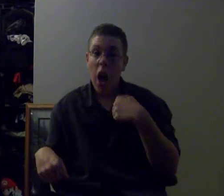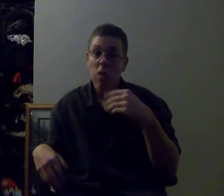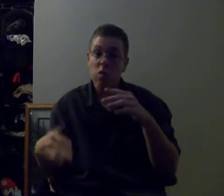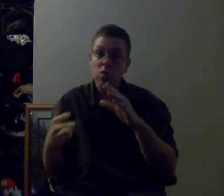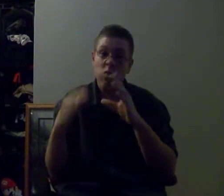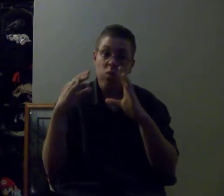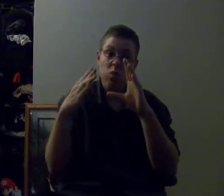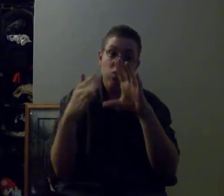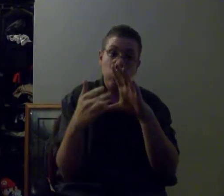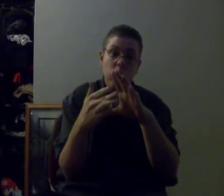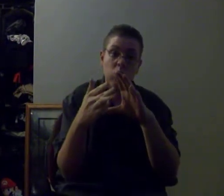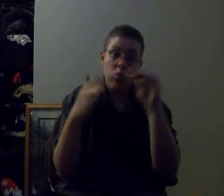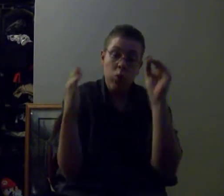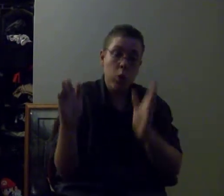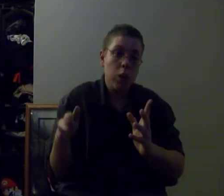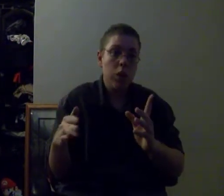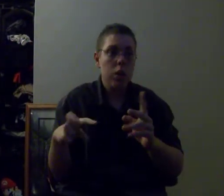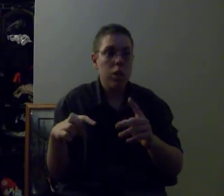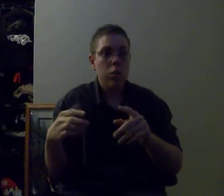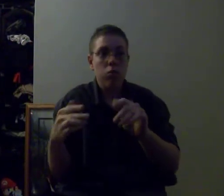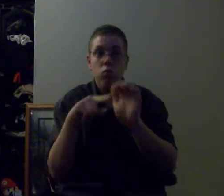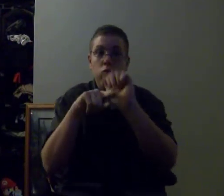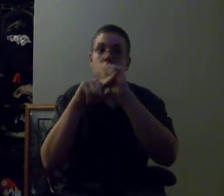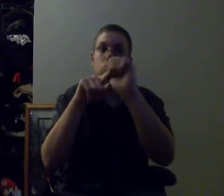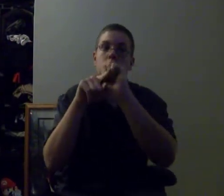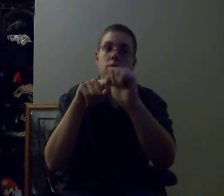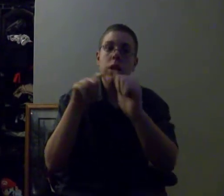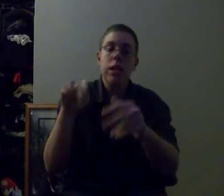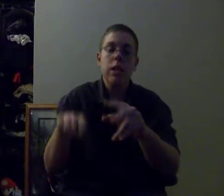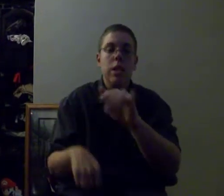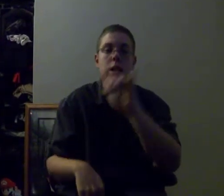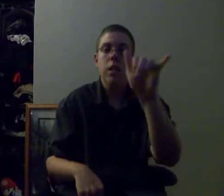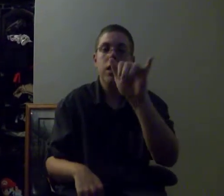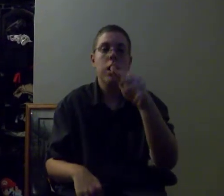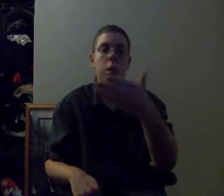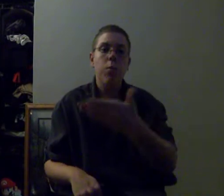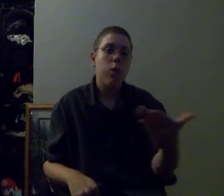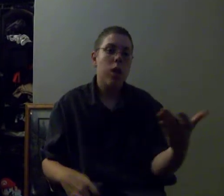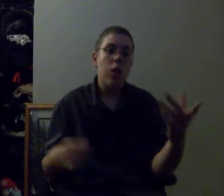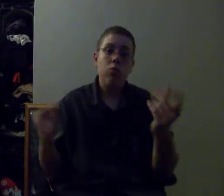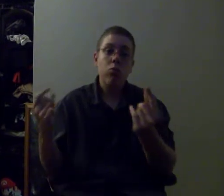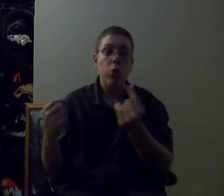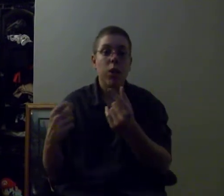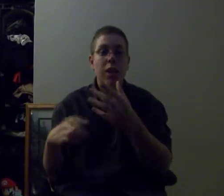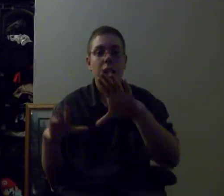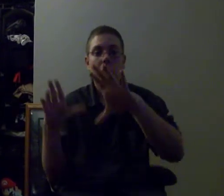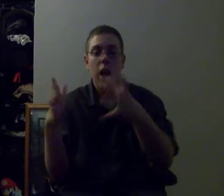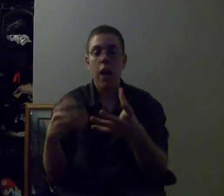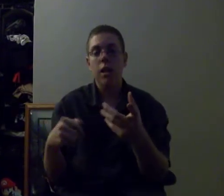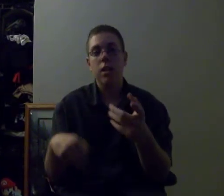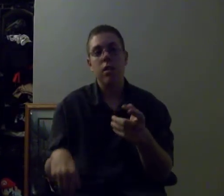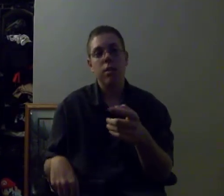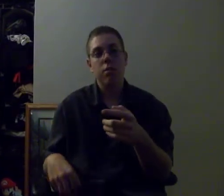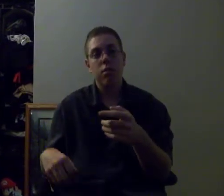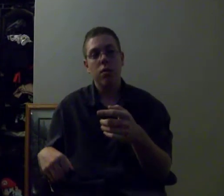any number of things. It could be a timeline, it could be clustering. It depends on what the pattern of organization was in that reading that they were